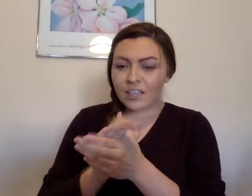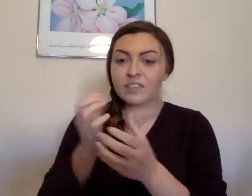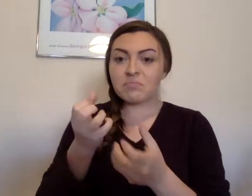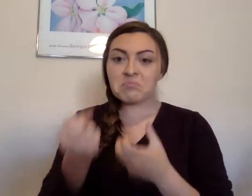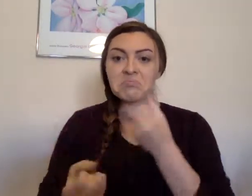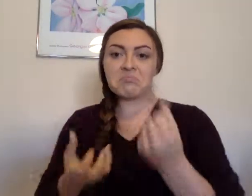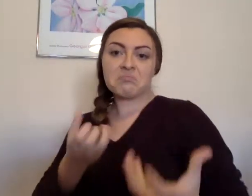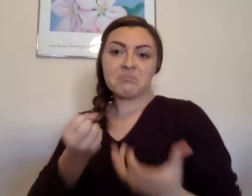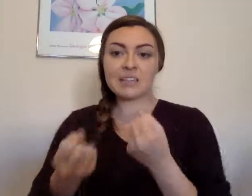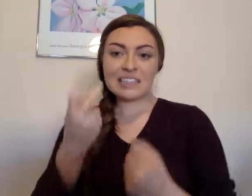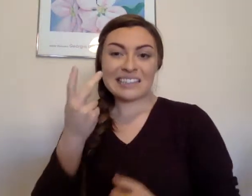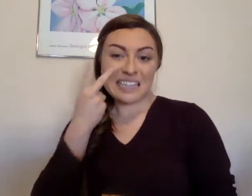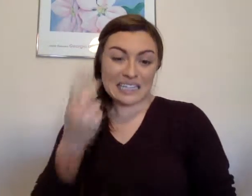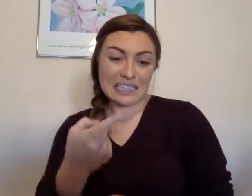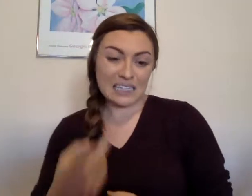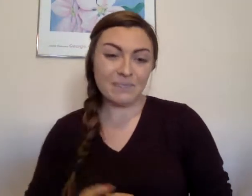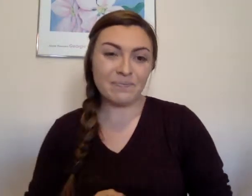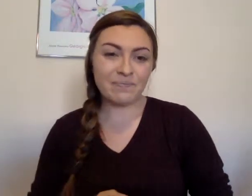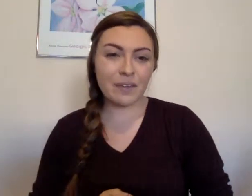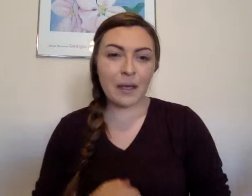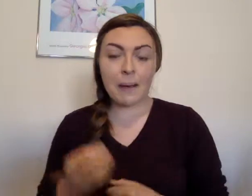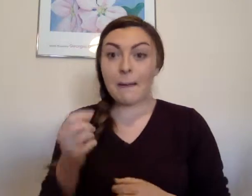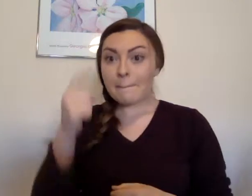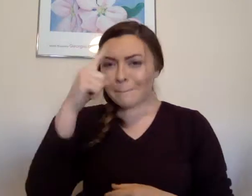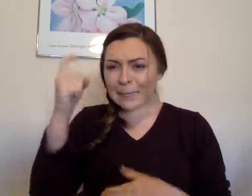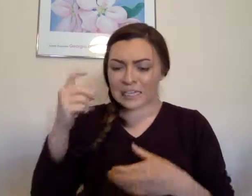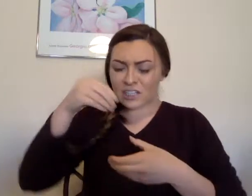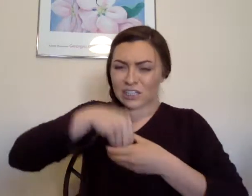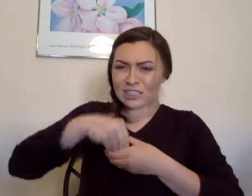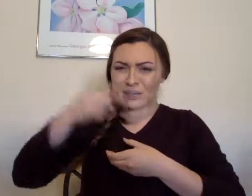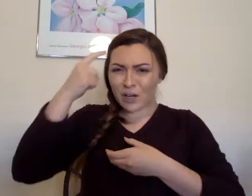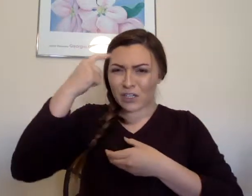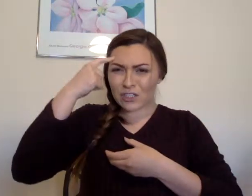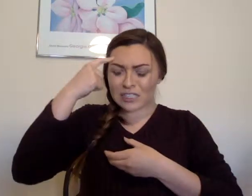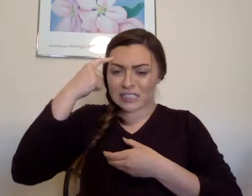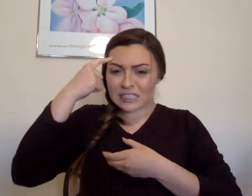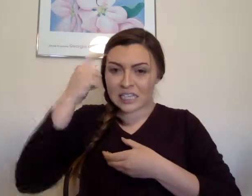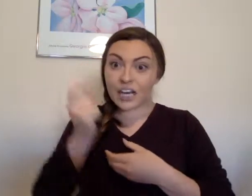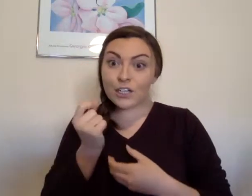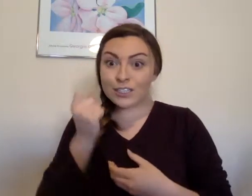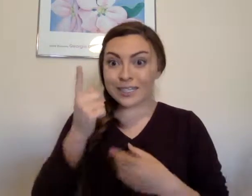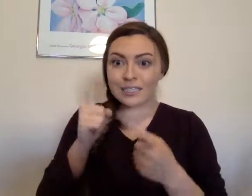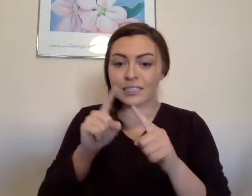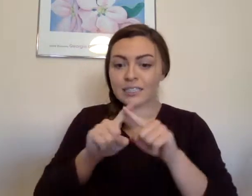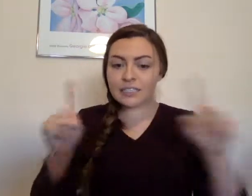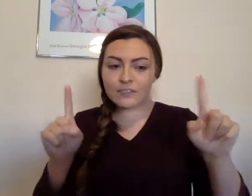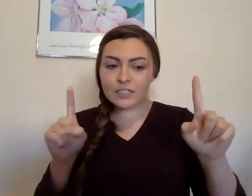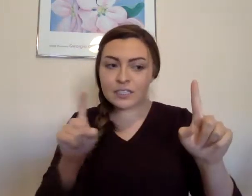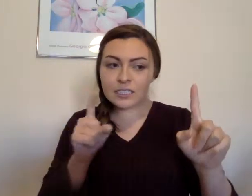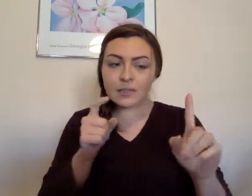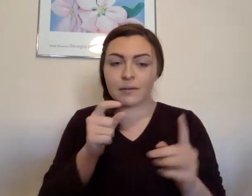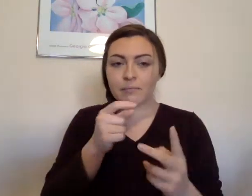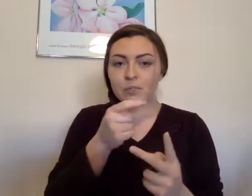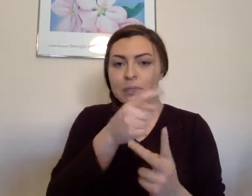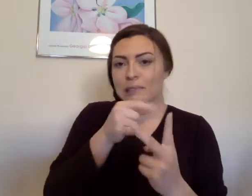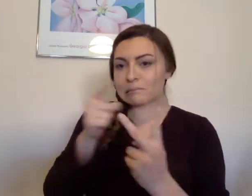because our subconscious understands the difference between those two messages. But Anne, how can our brain send out two